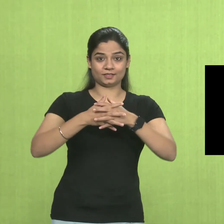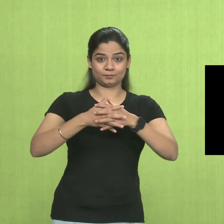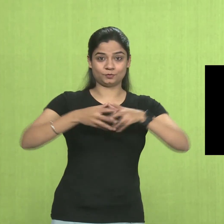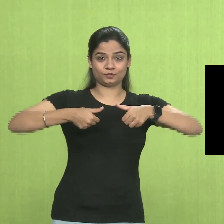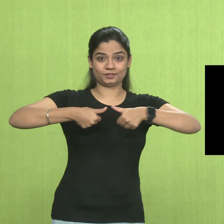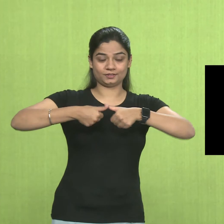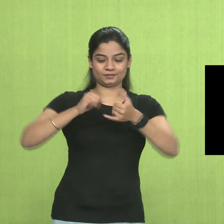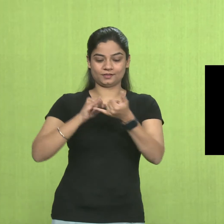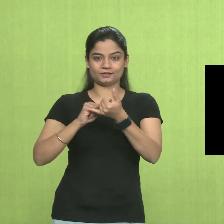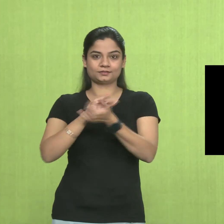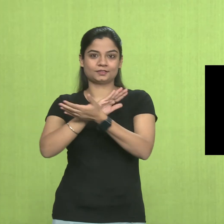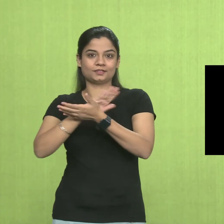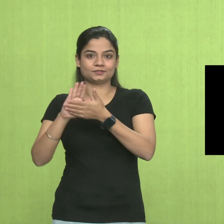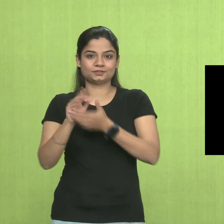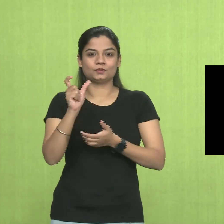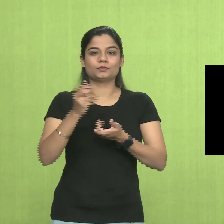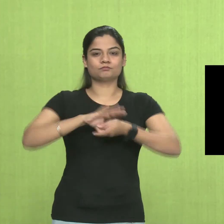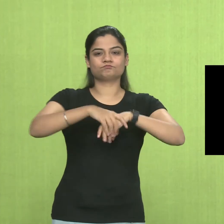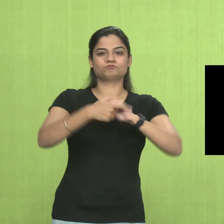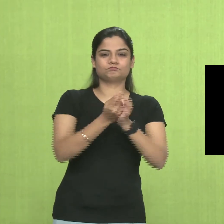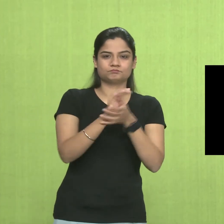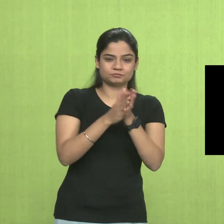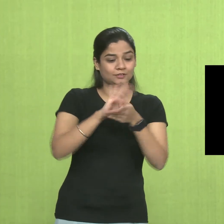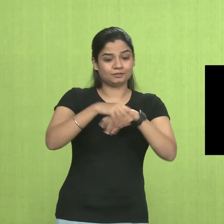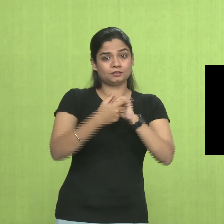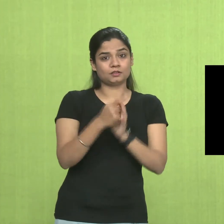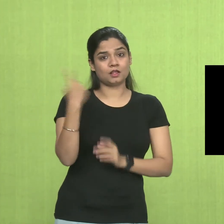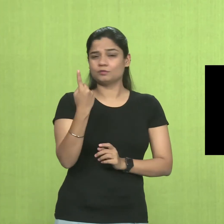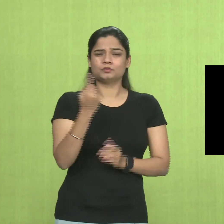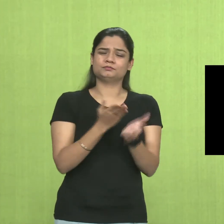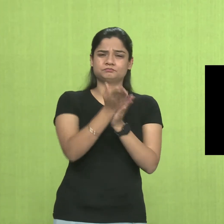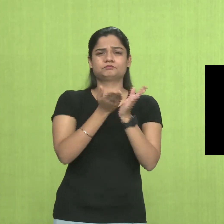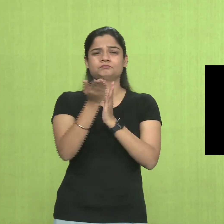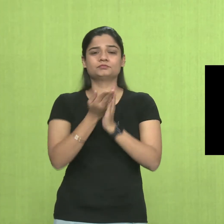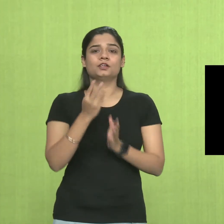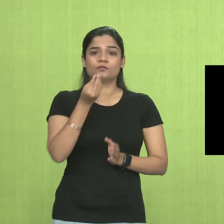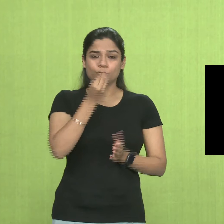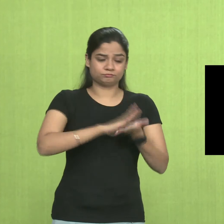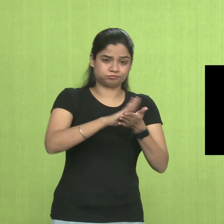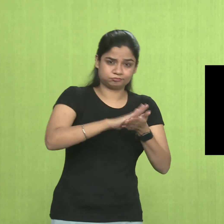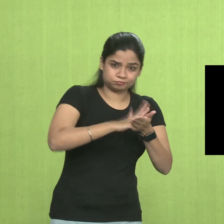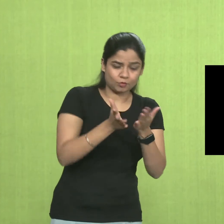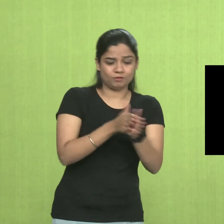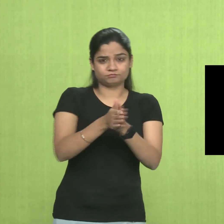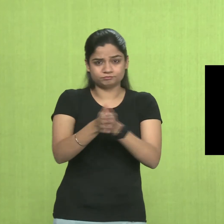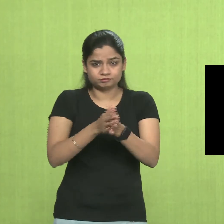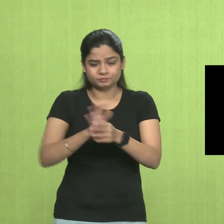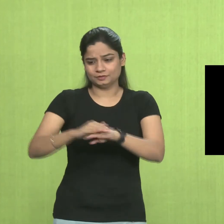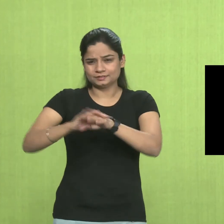Wash, to clean something, typically with soap and water, like washing hands, washing vegetables, washing clothes, etc.